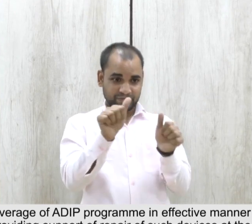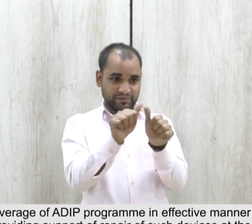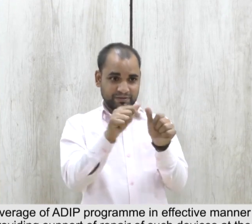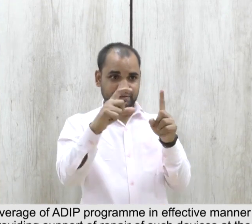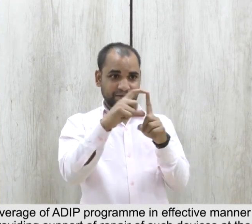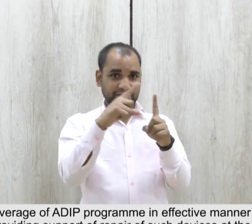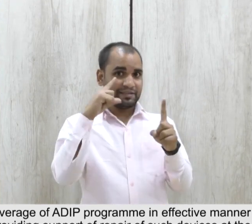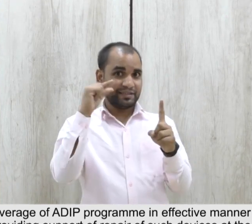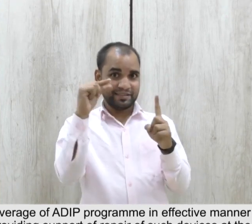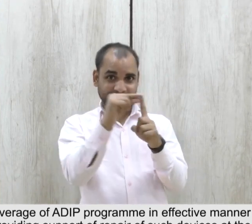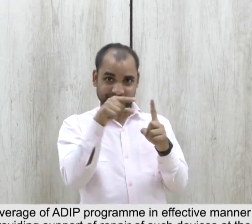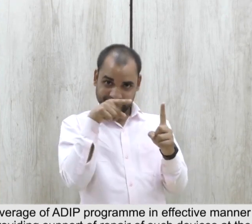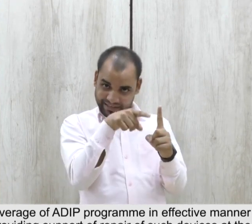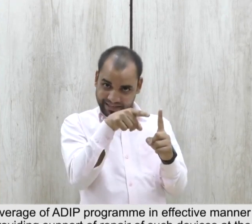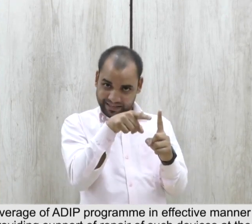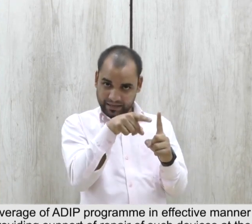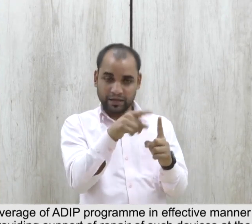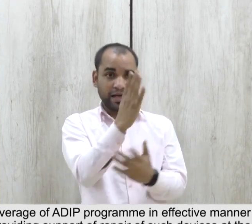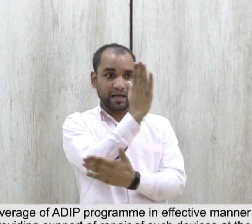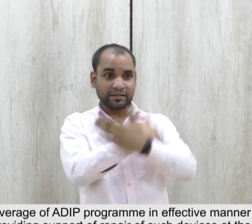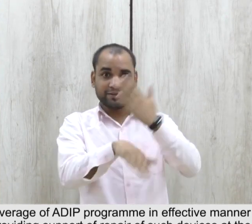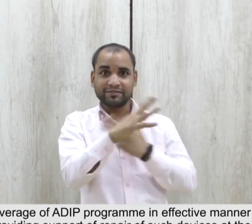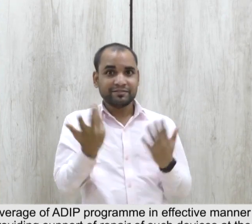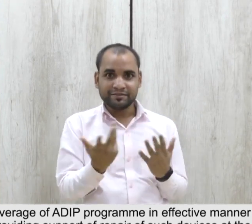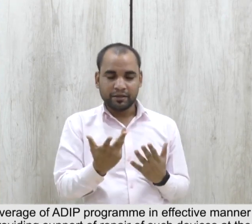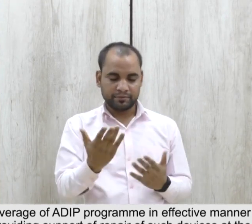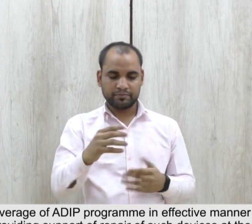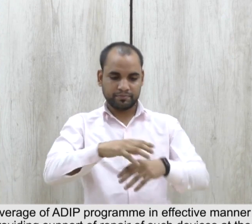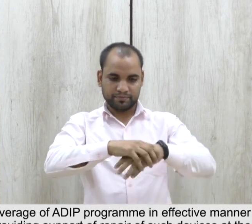Enhancing the coverage of ADIP program in effective manner